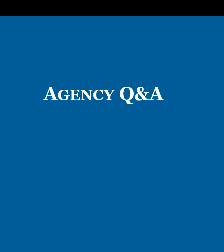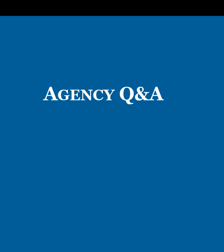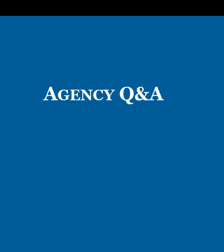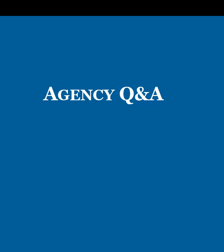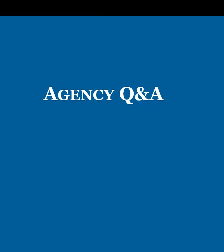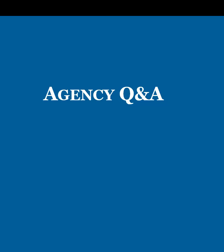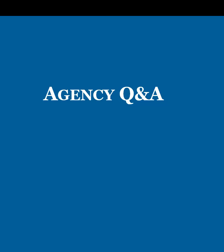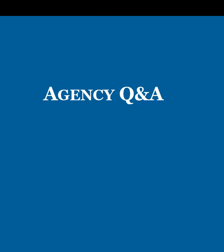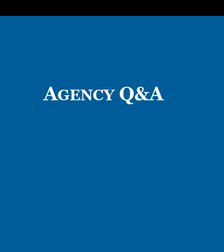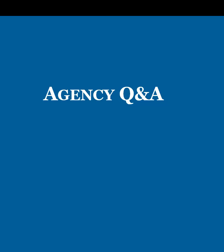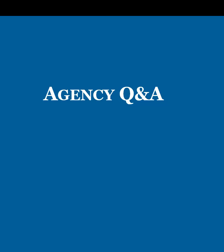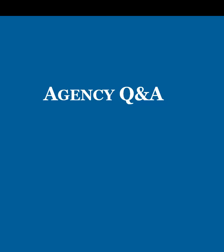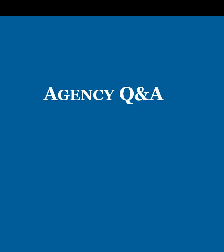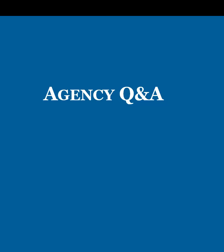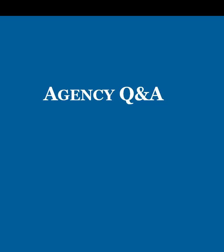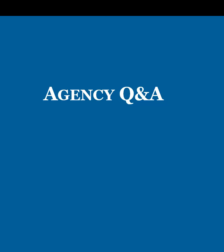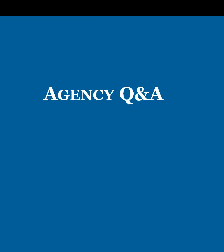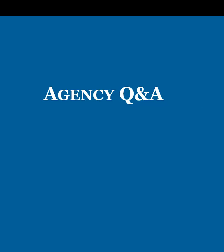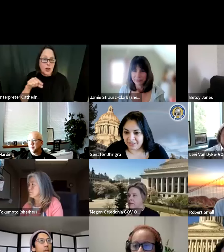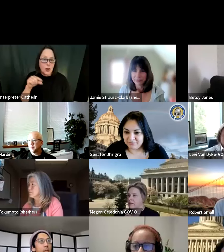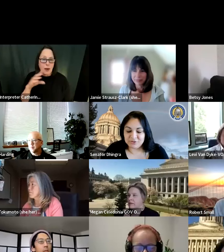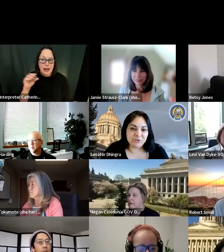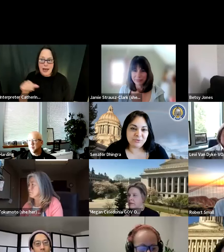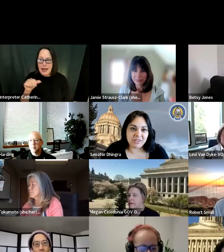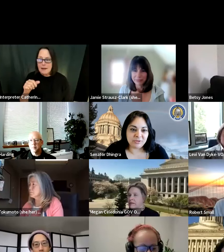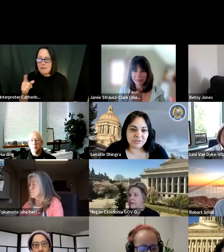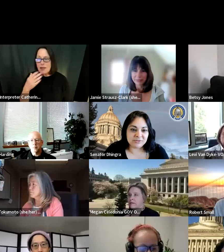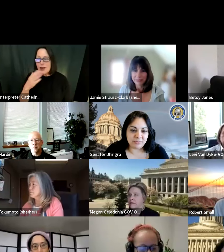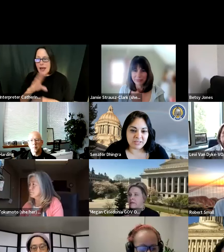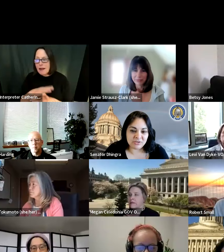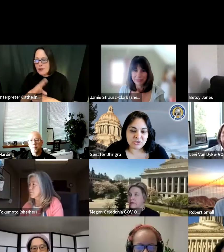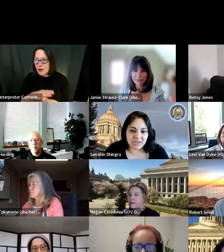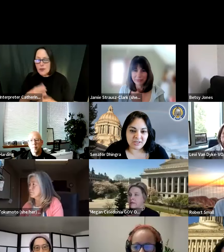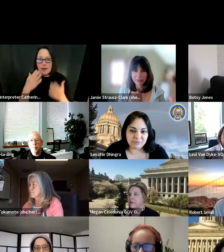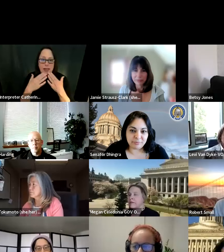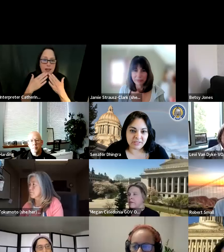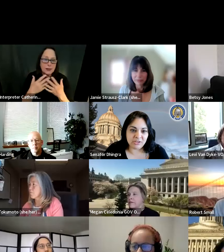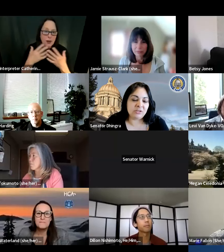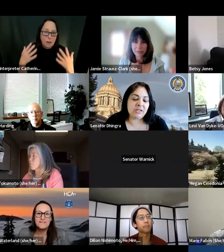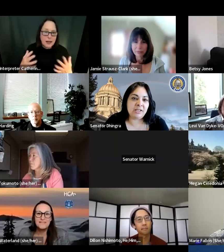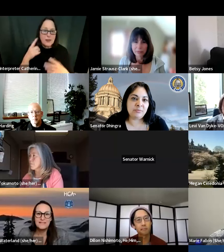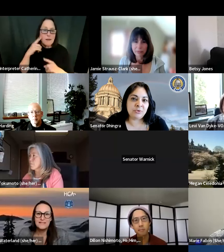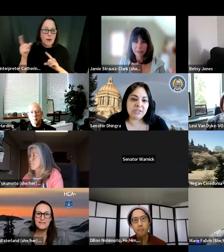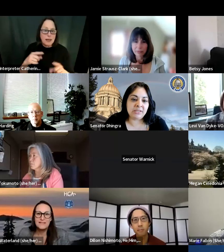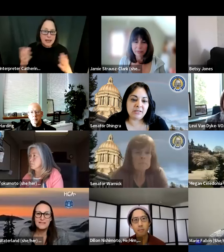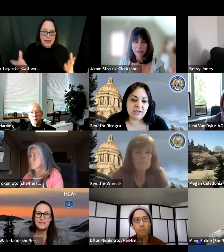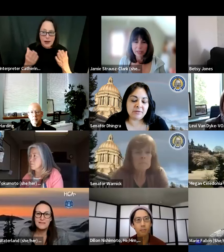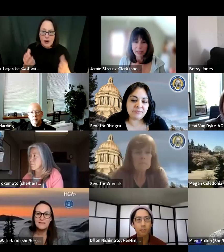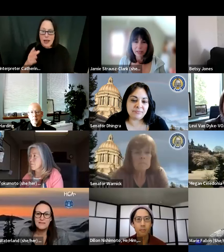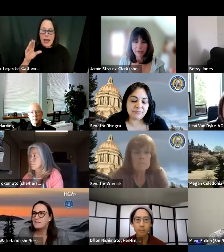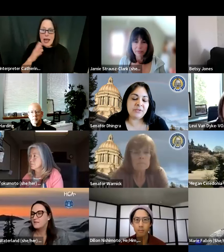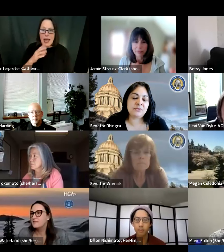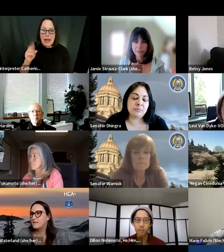over to Senator Dhingra. Good afternoon. Thank you all so much for being here. And